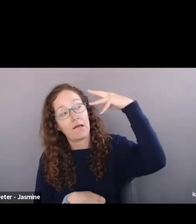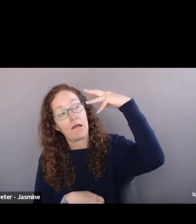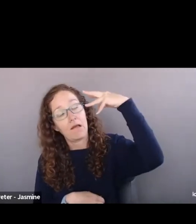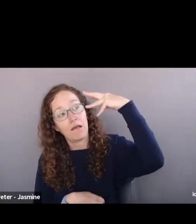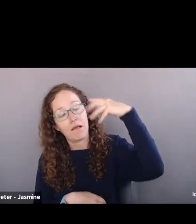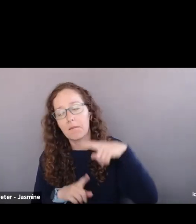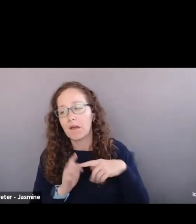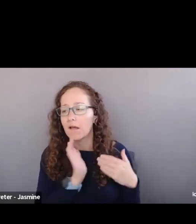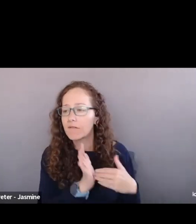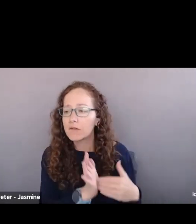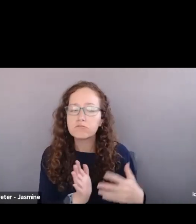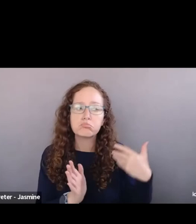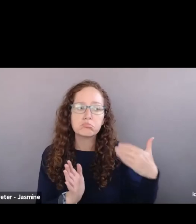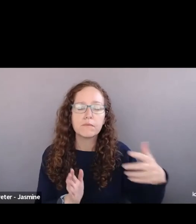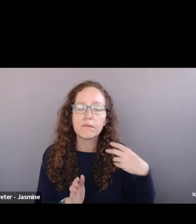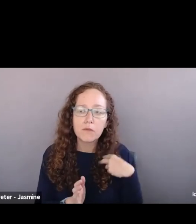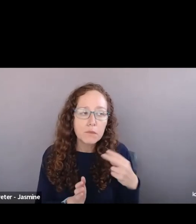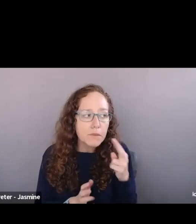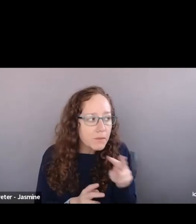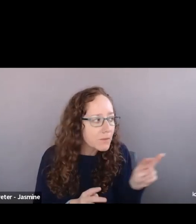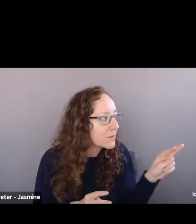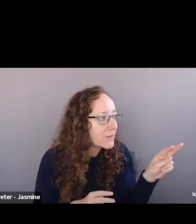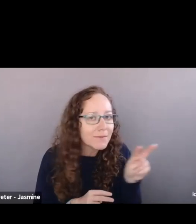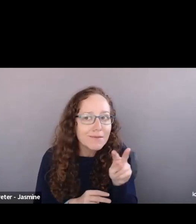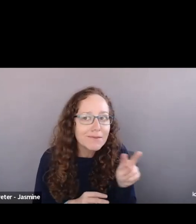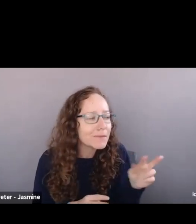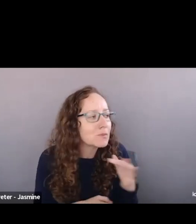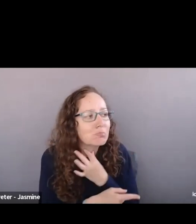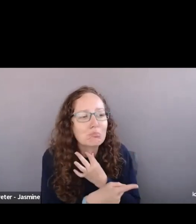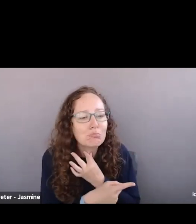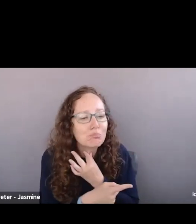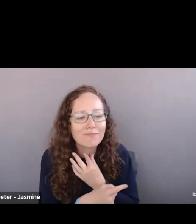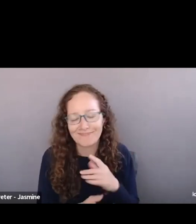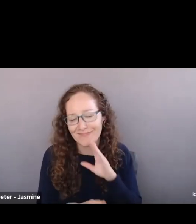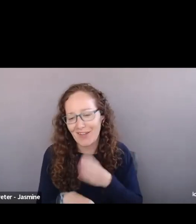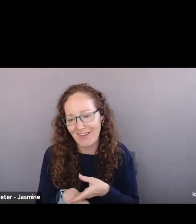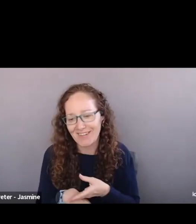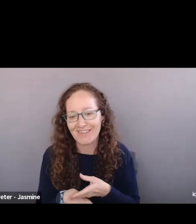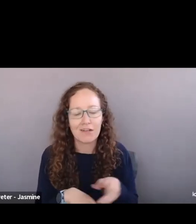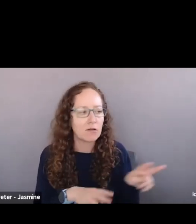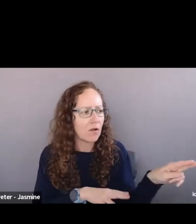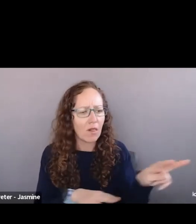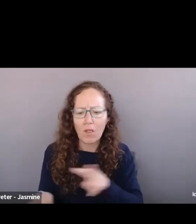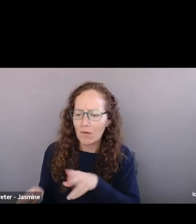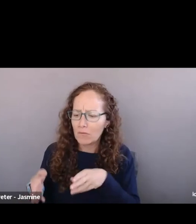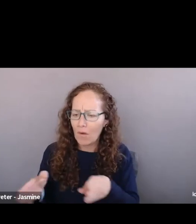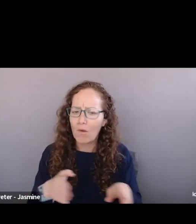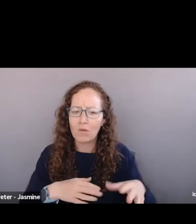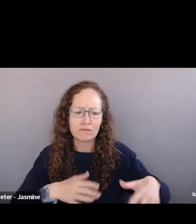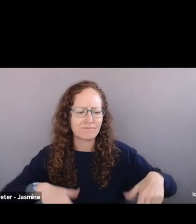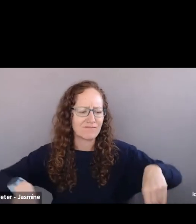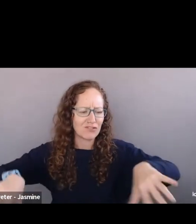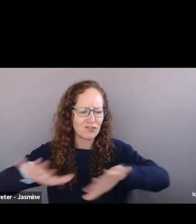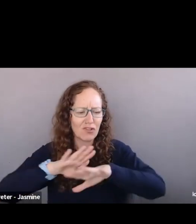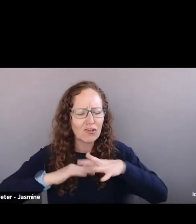to satisfy a very, very curious gaze. She took in the dirt roads packed with people negotiating over